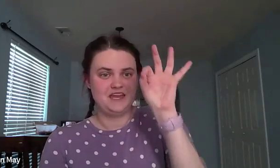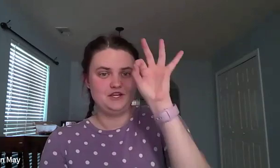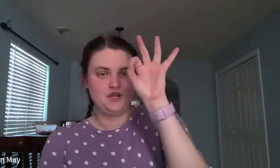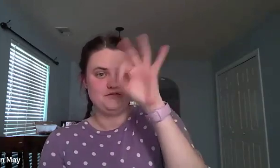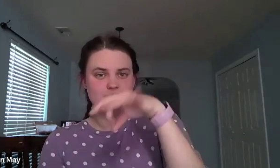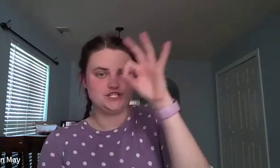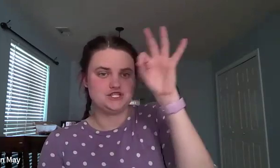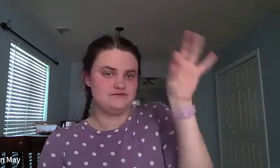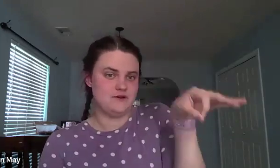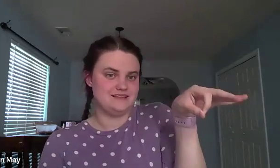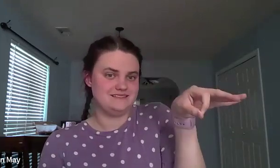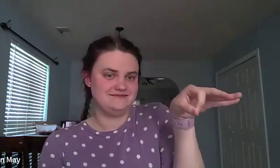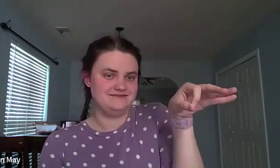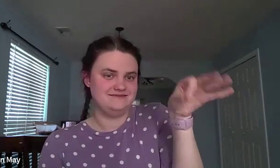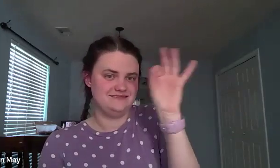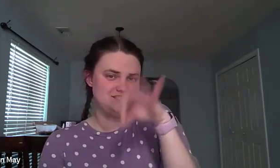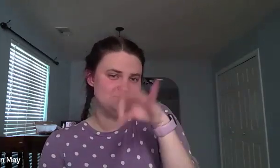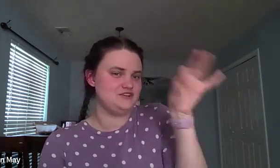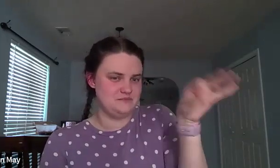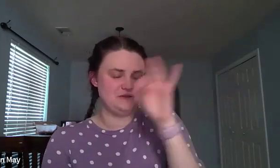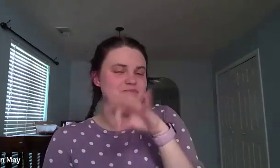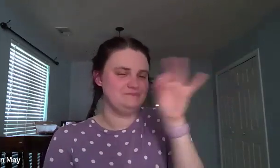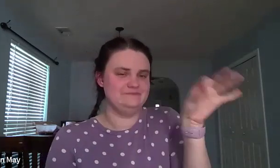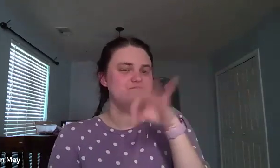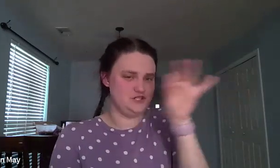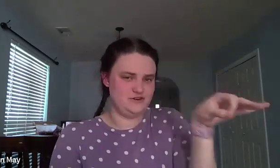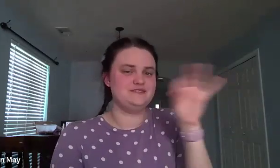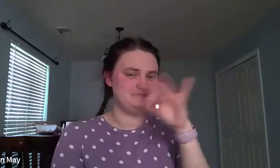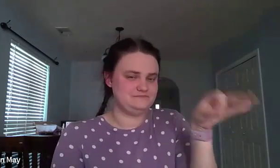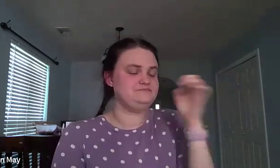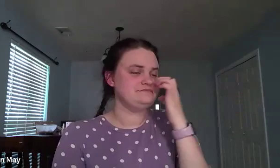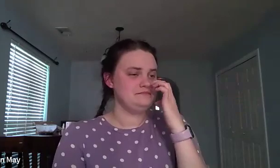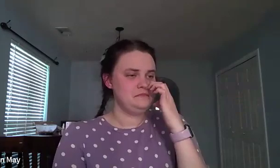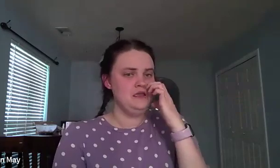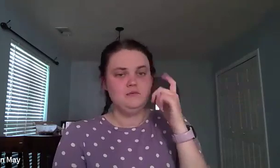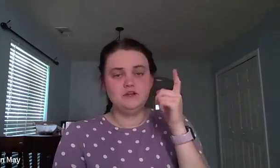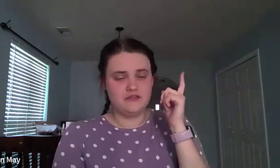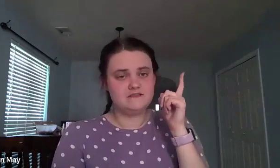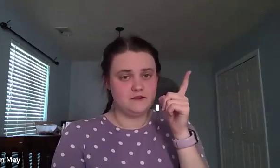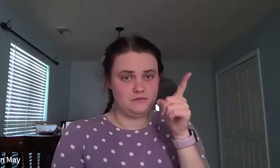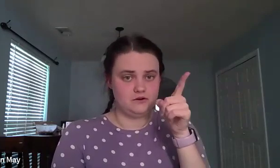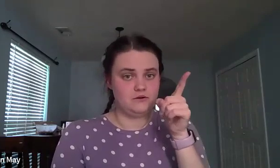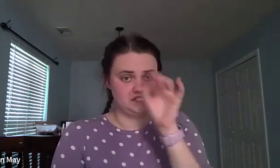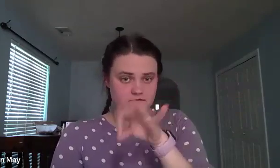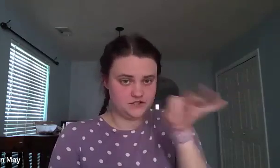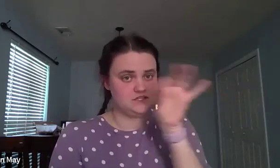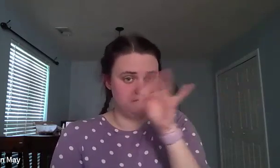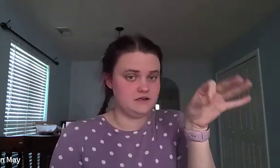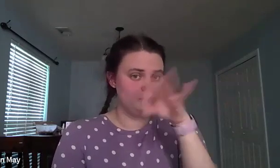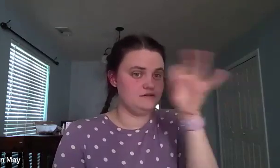and you go French fries. So it's like you're dipping them. French fries. But no, that is a very important question. French fries are very important,